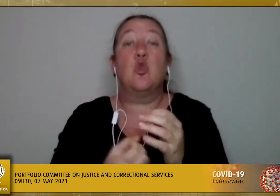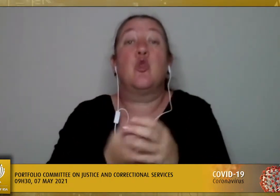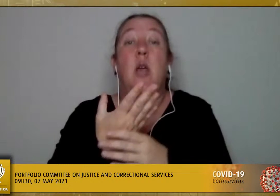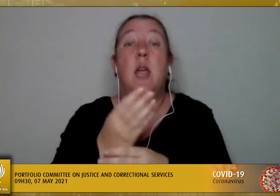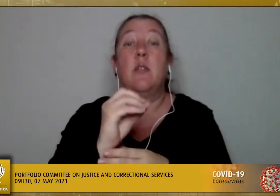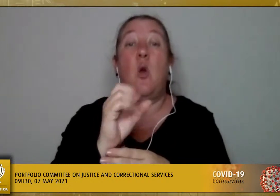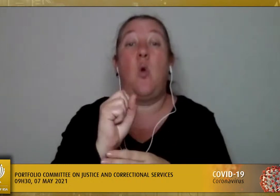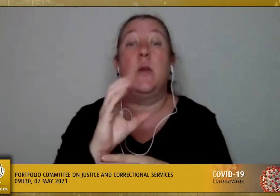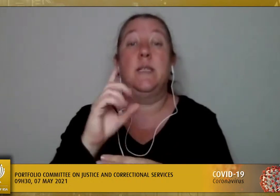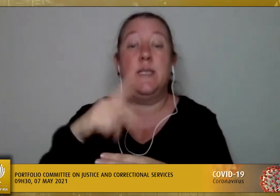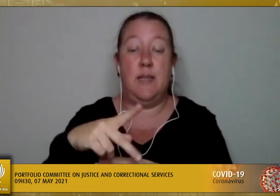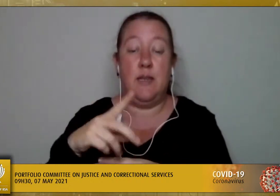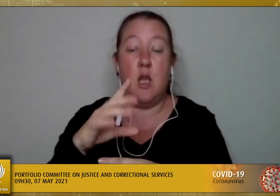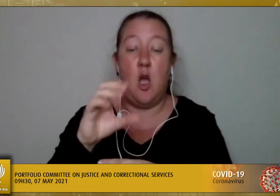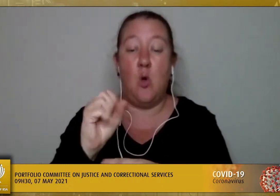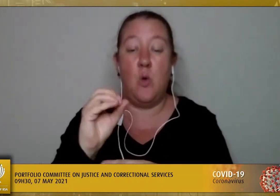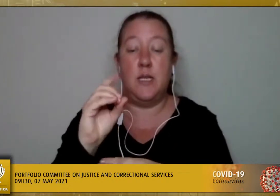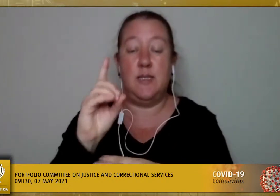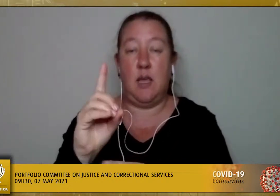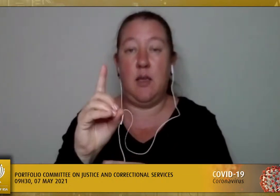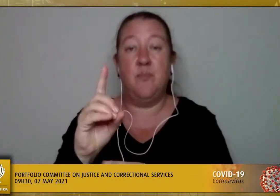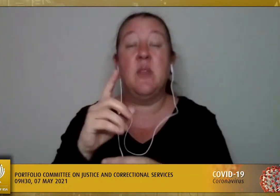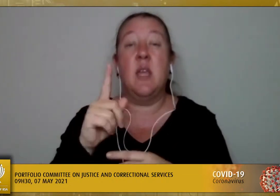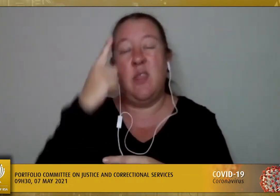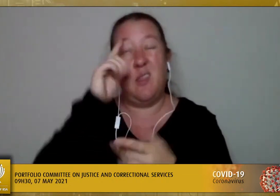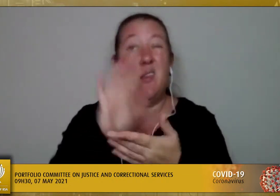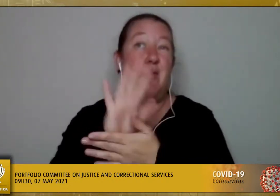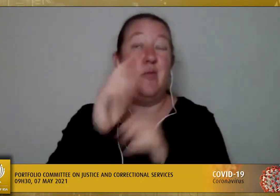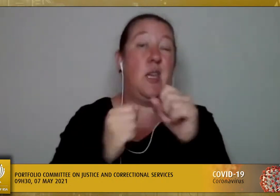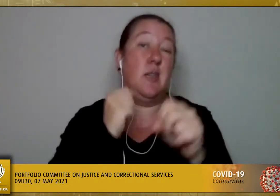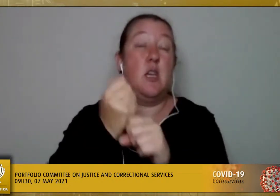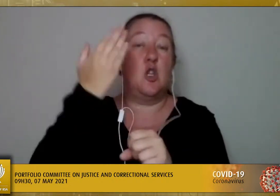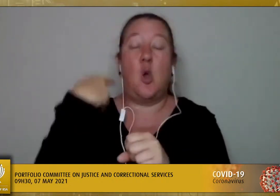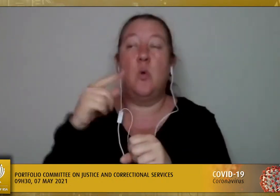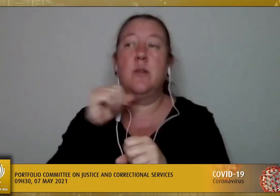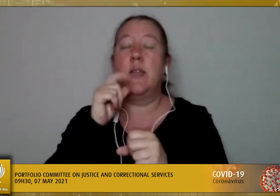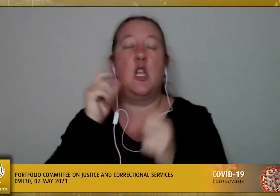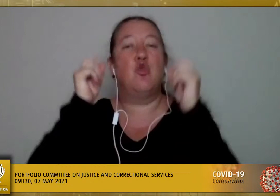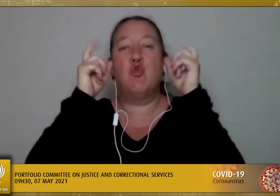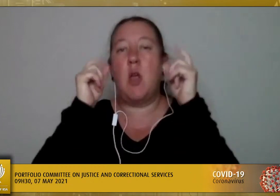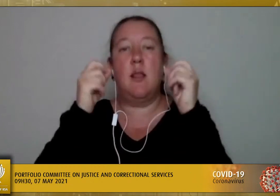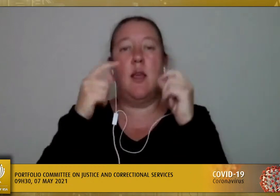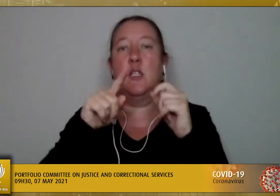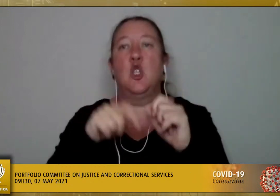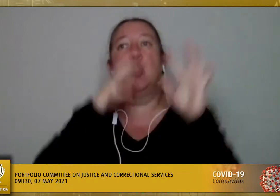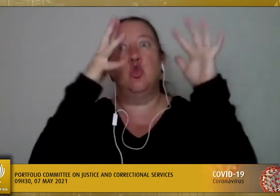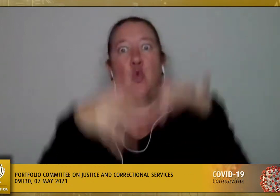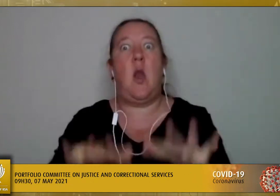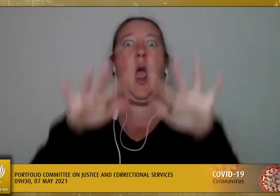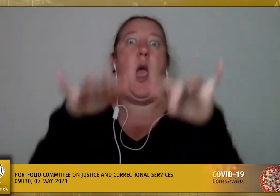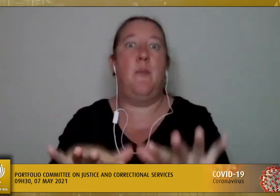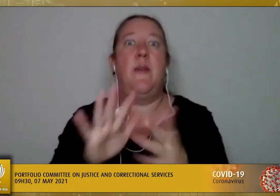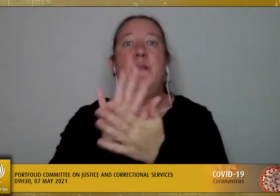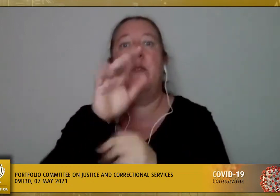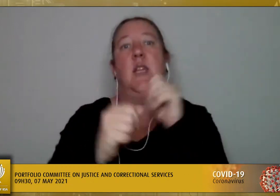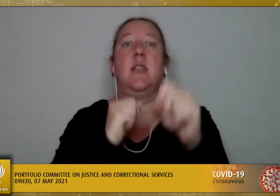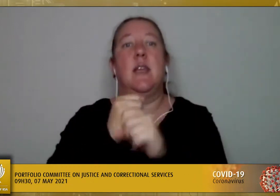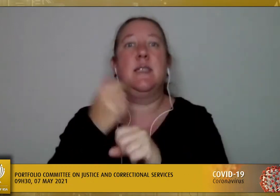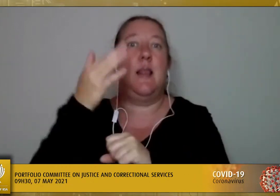OSD I think 15 years ago didn't realize there was this tsunami that was going to hit us 15 years later